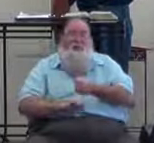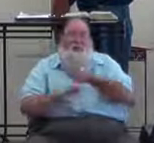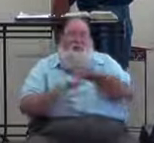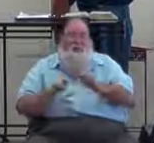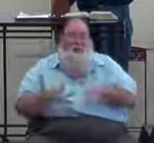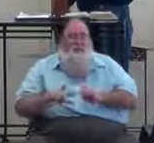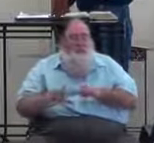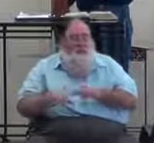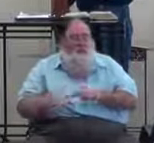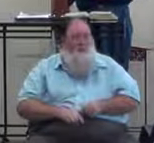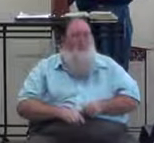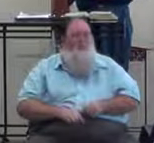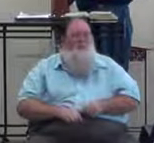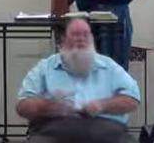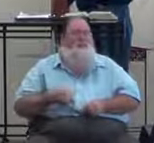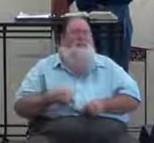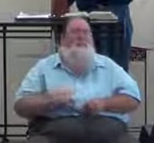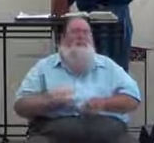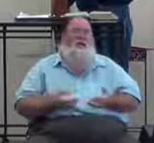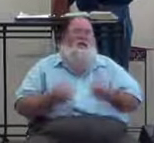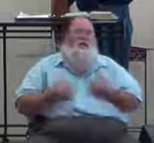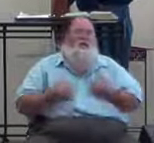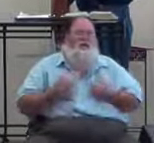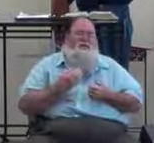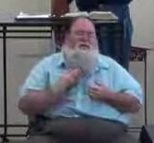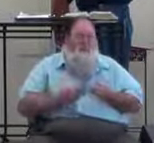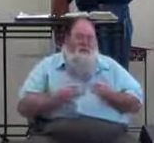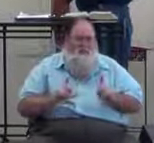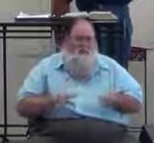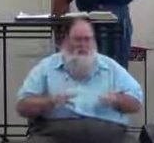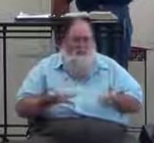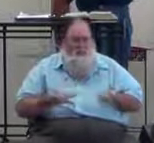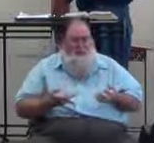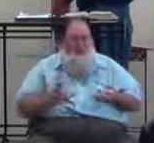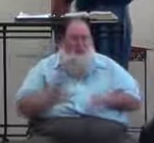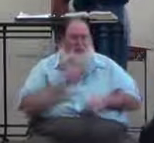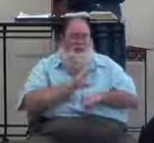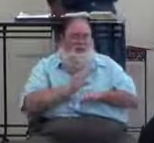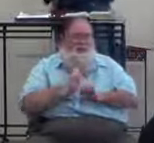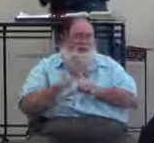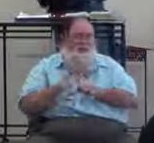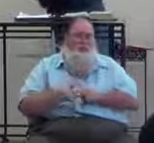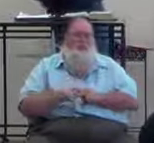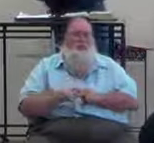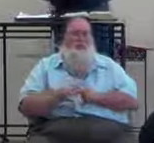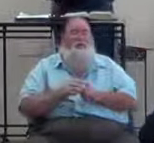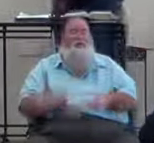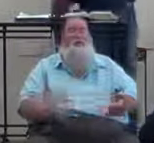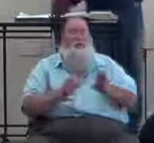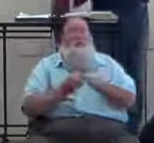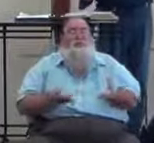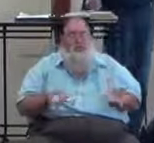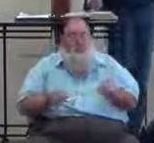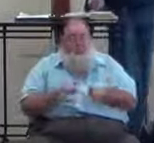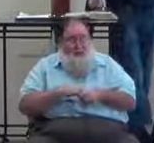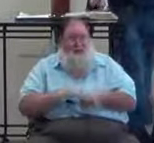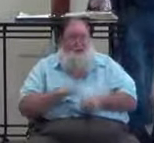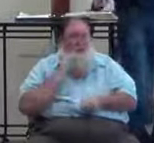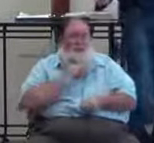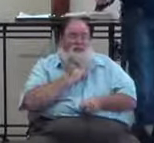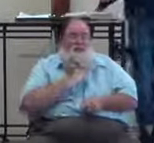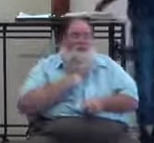somebody from our own congregation to go. That's all. Yeah, it's really important what's going on in Israel, because we know the